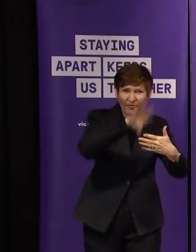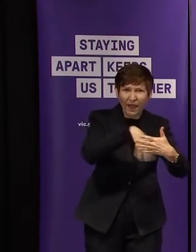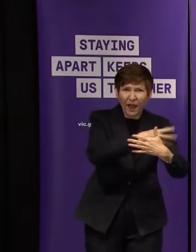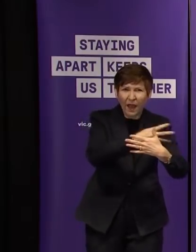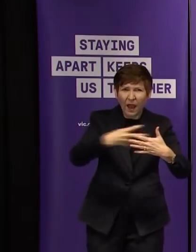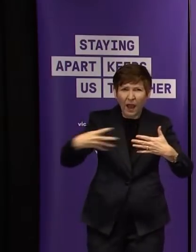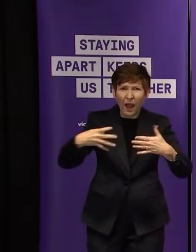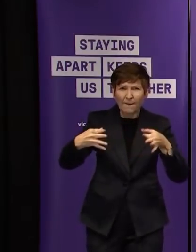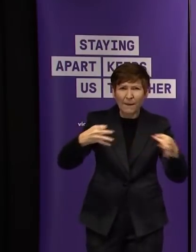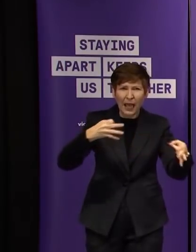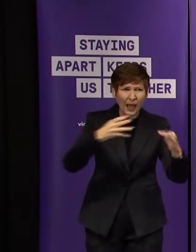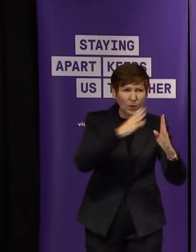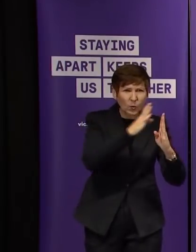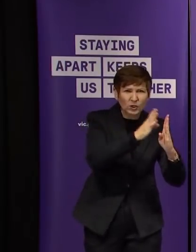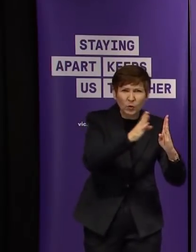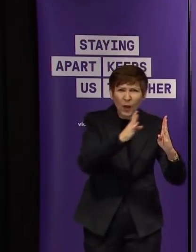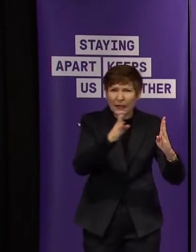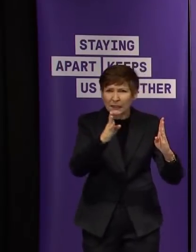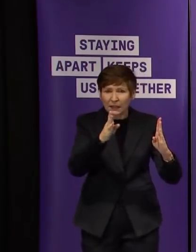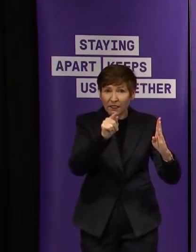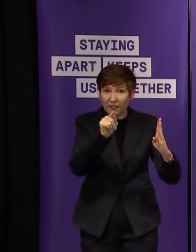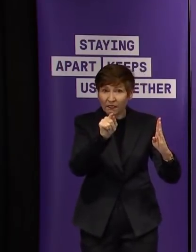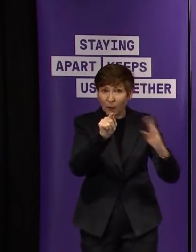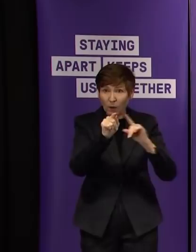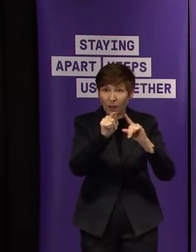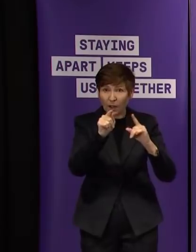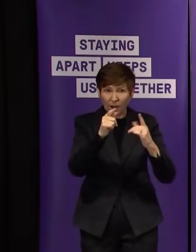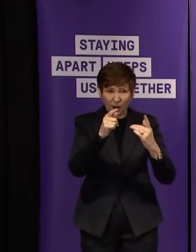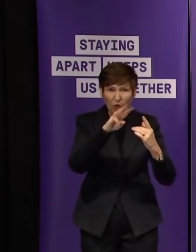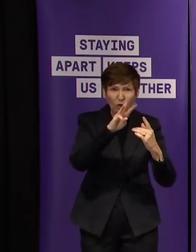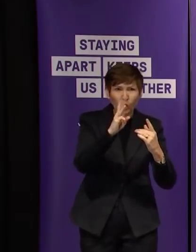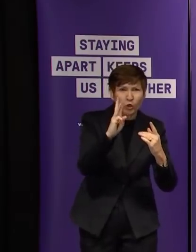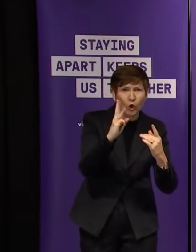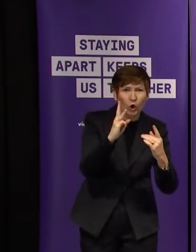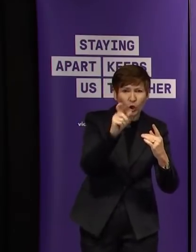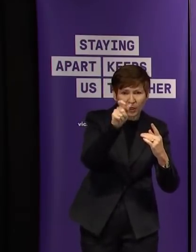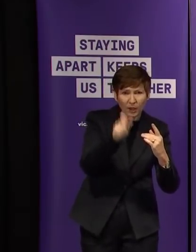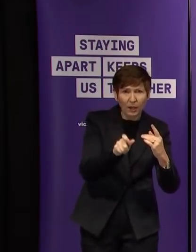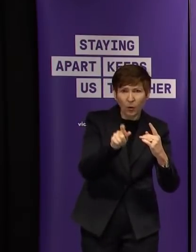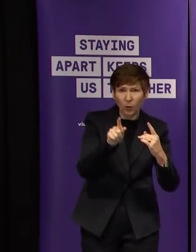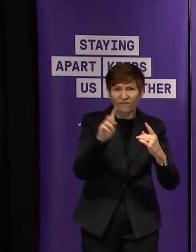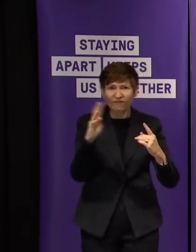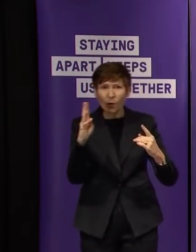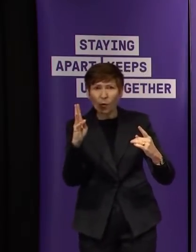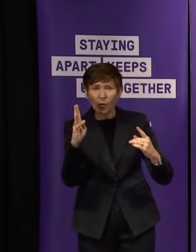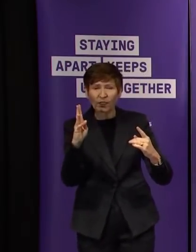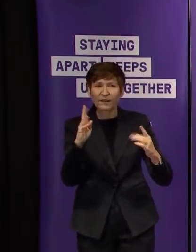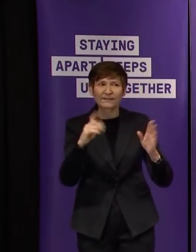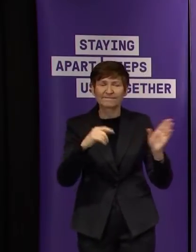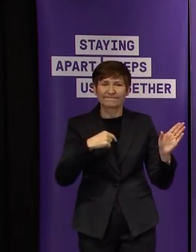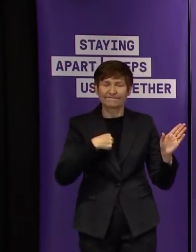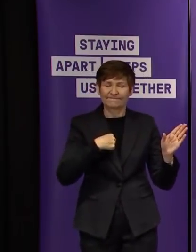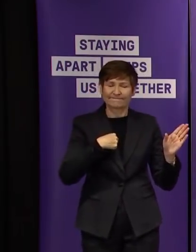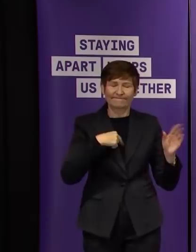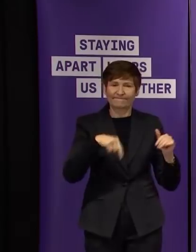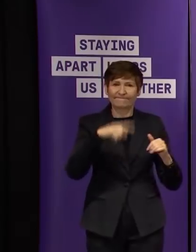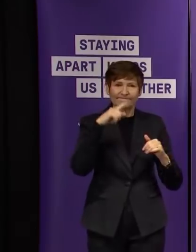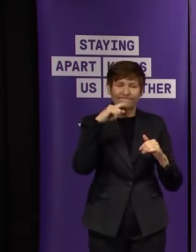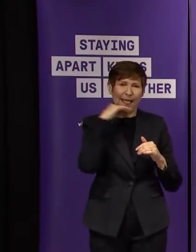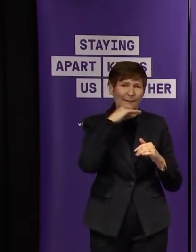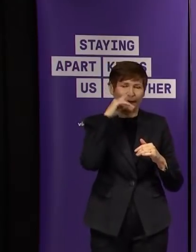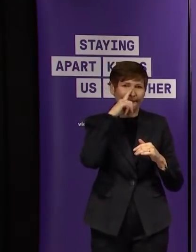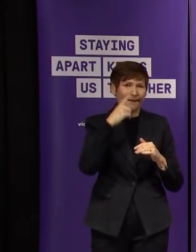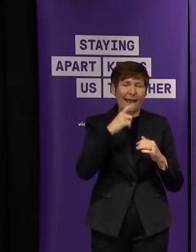are the existing reasons to leave home for Metro Melbourne. They will not be going to regional Victoria to an